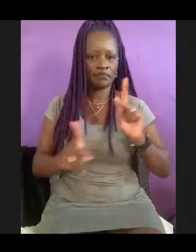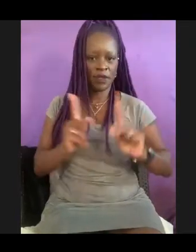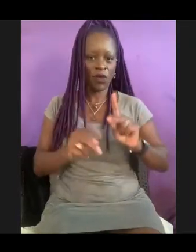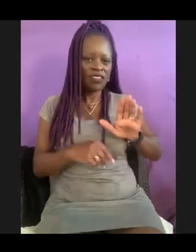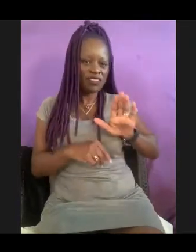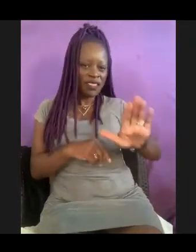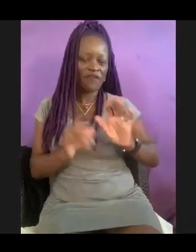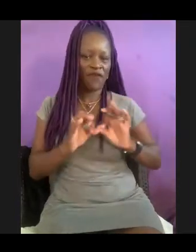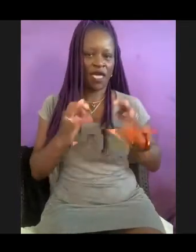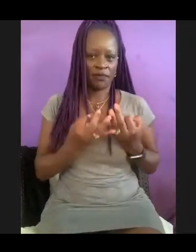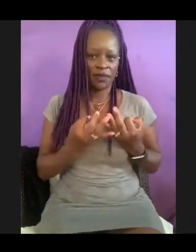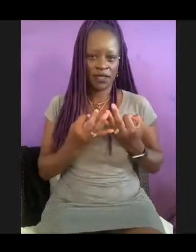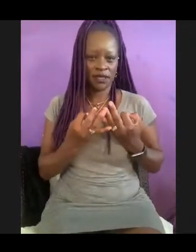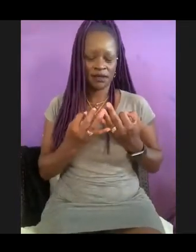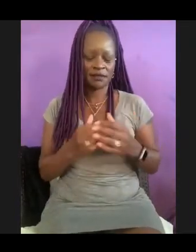families.